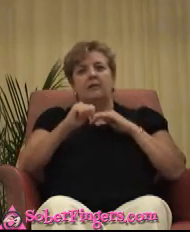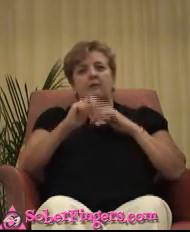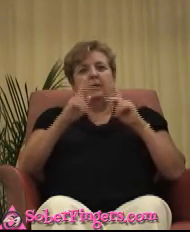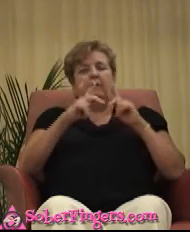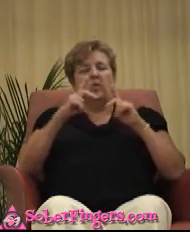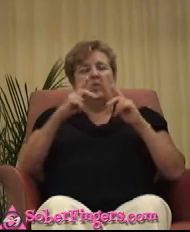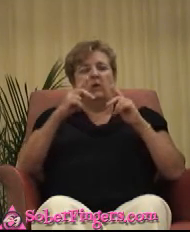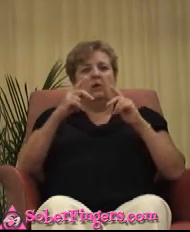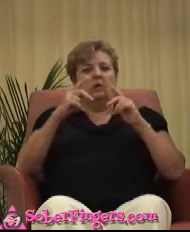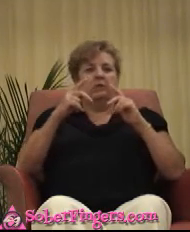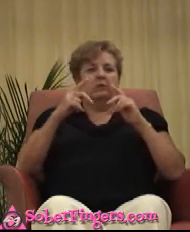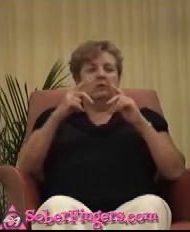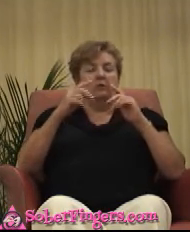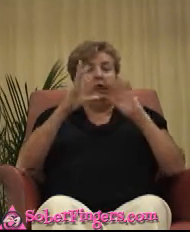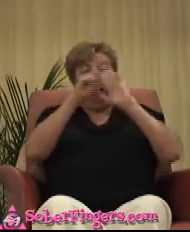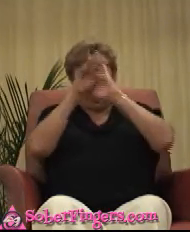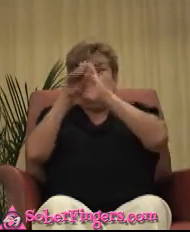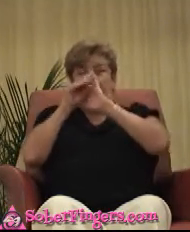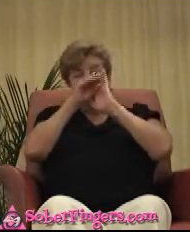in my face. There was no way around it.